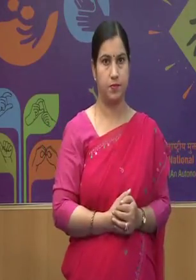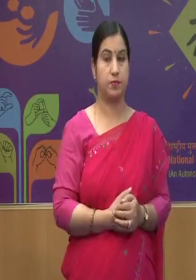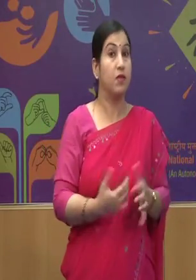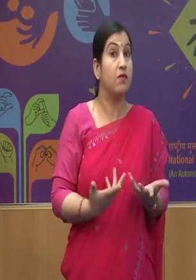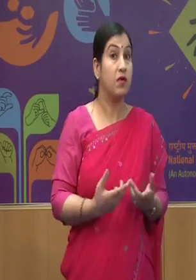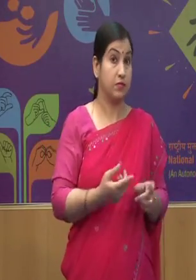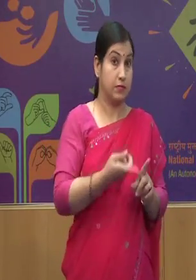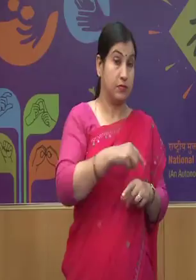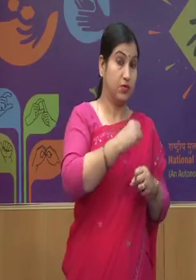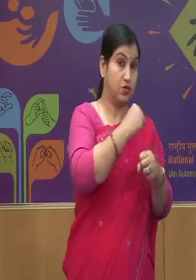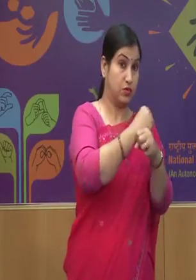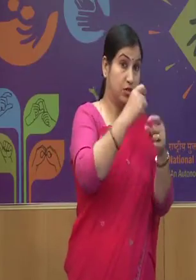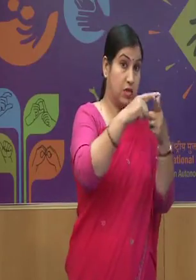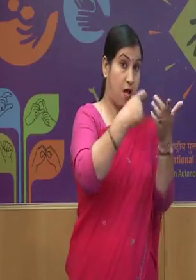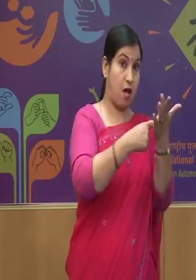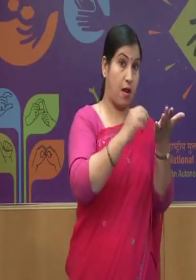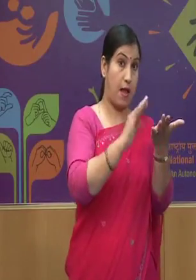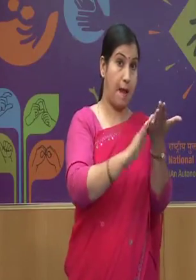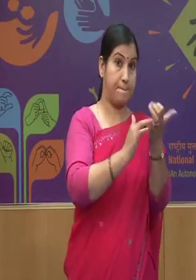As Germany was a friend of Austria,